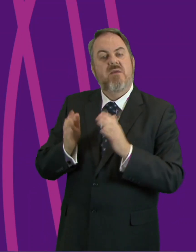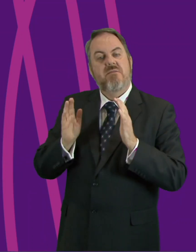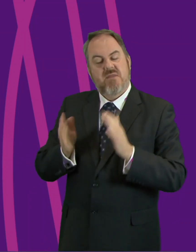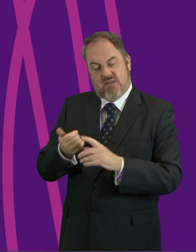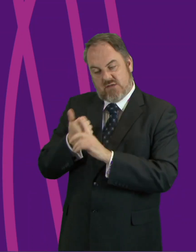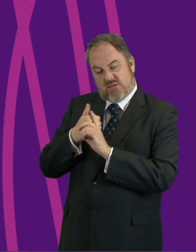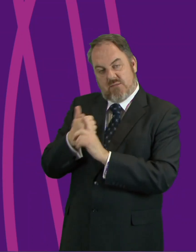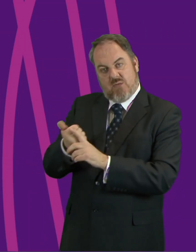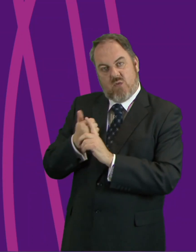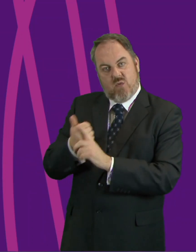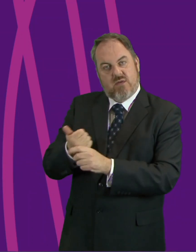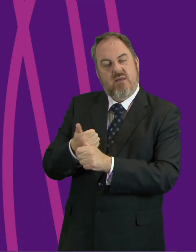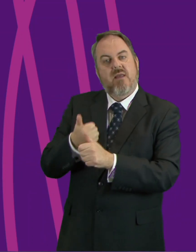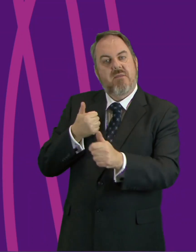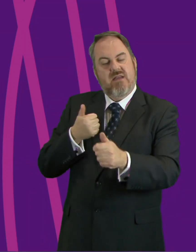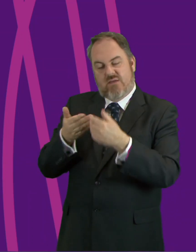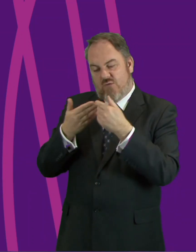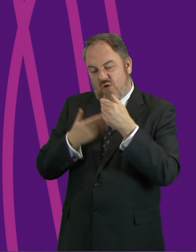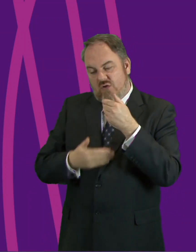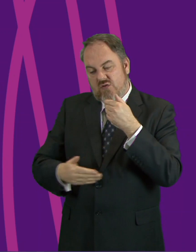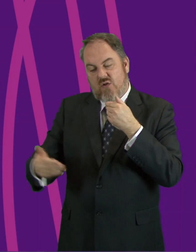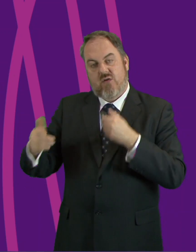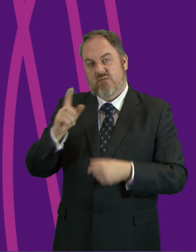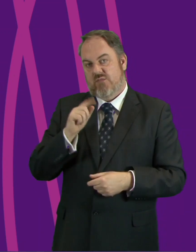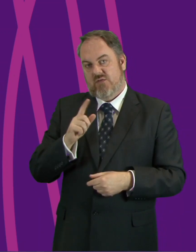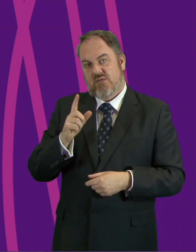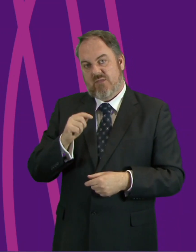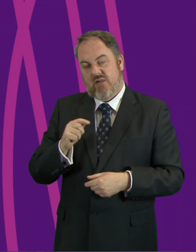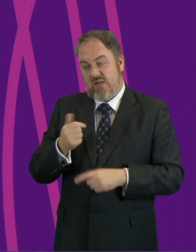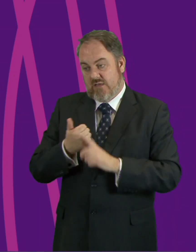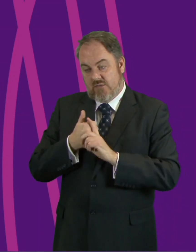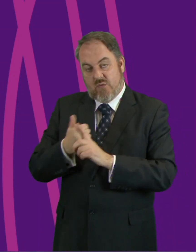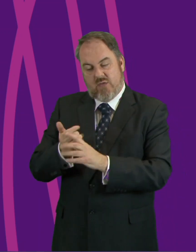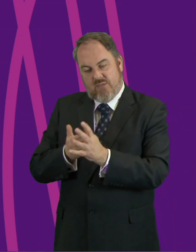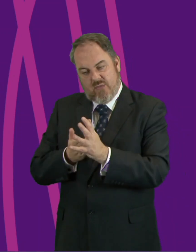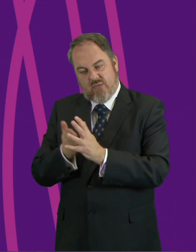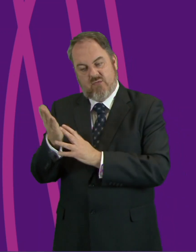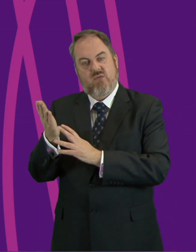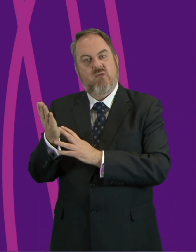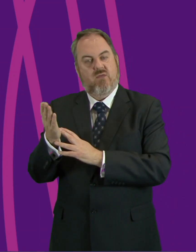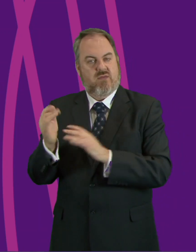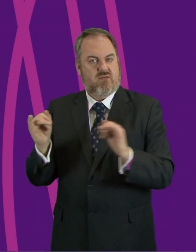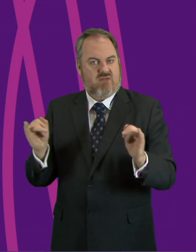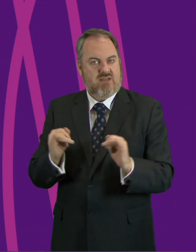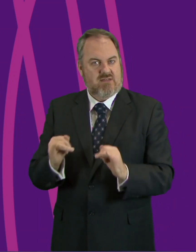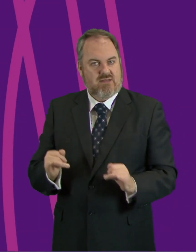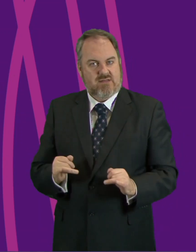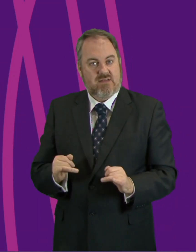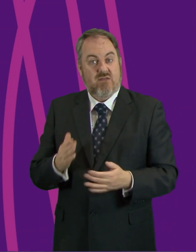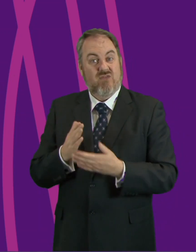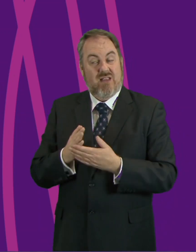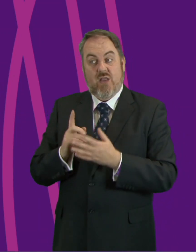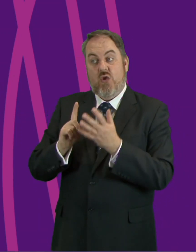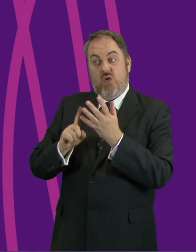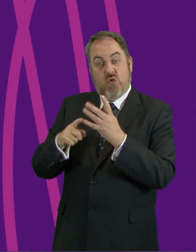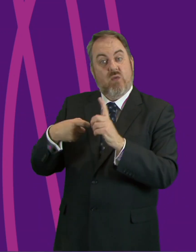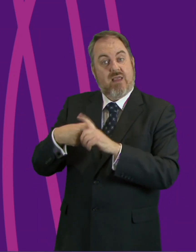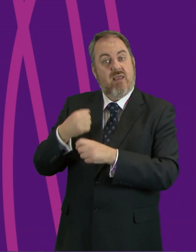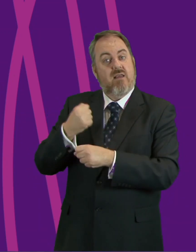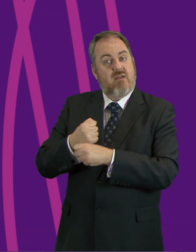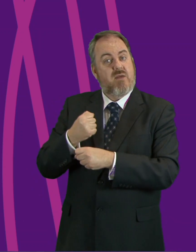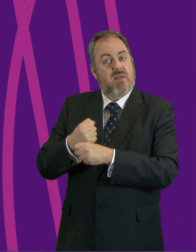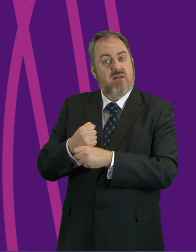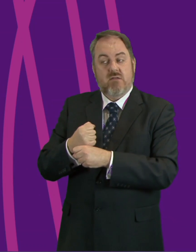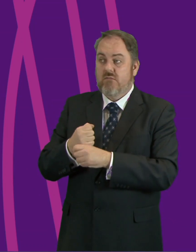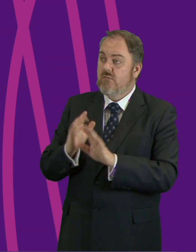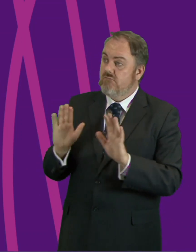support for businesses for as long as it is needed, and we absolutely must not, the UK government, who are to be credited for putting in place